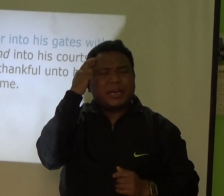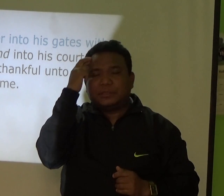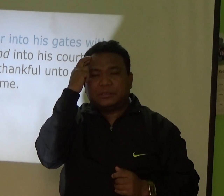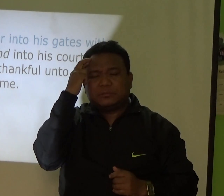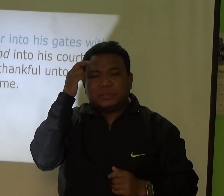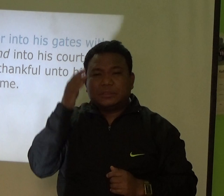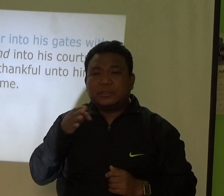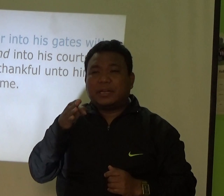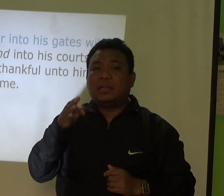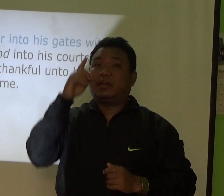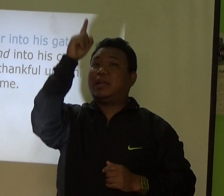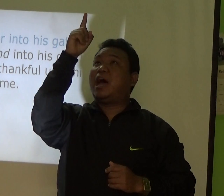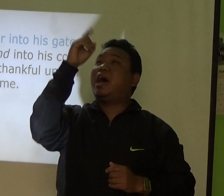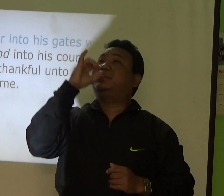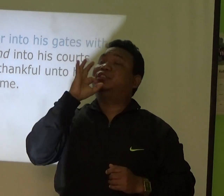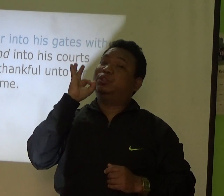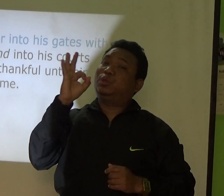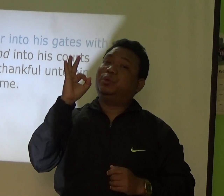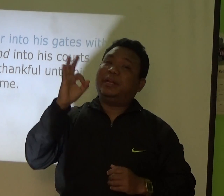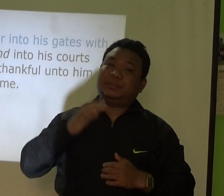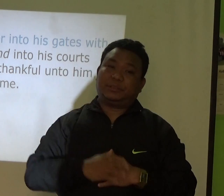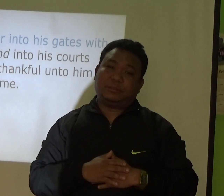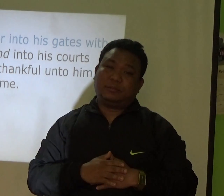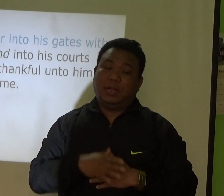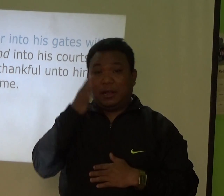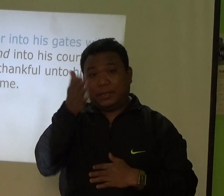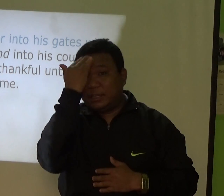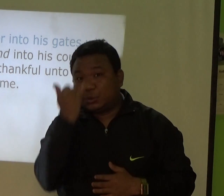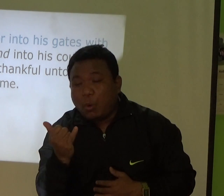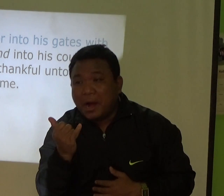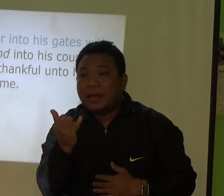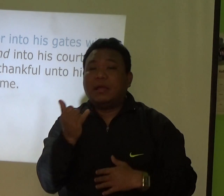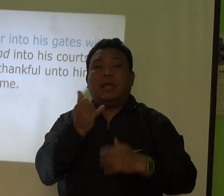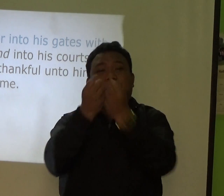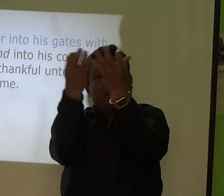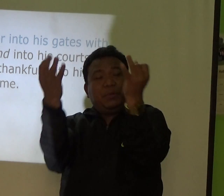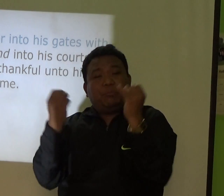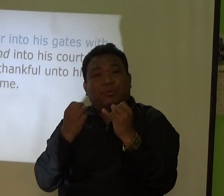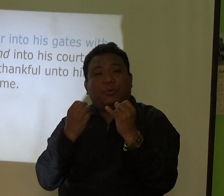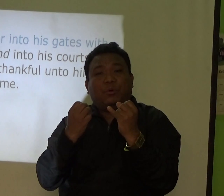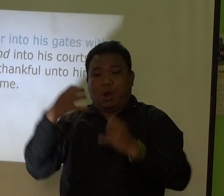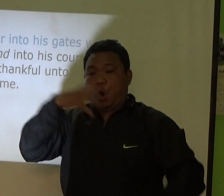realize that God's goodness. That is why many people